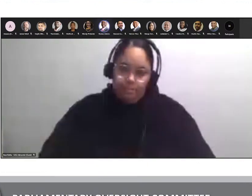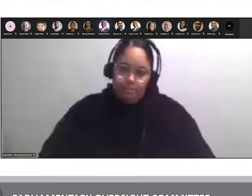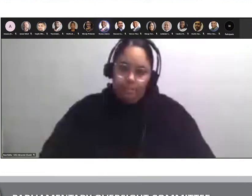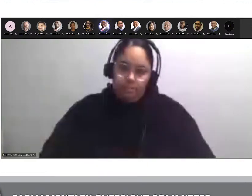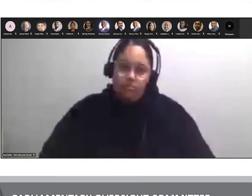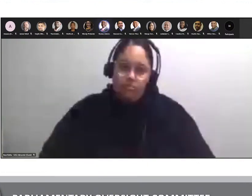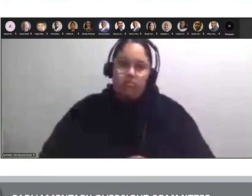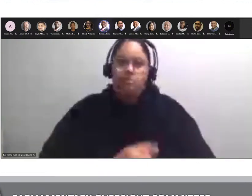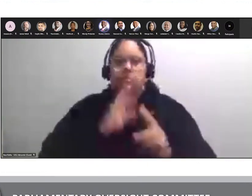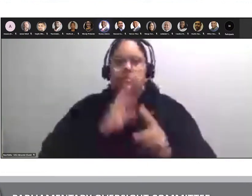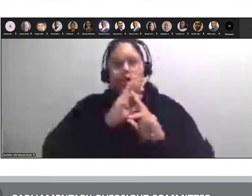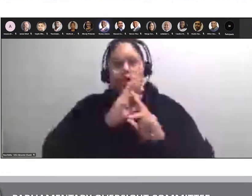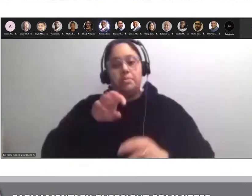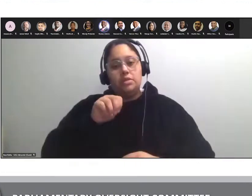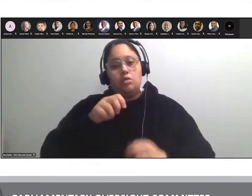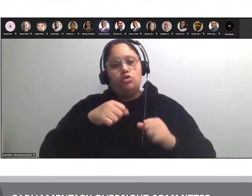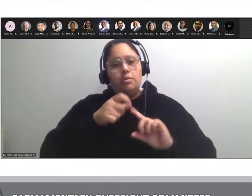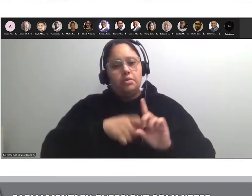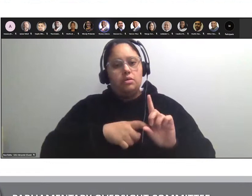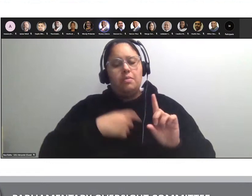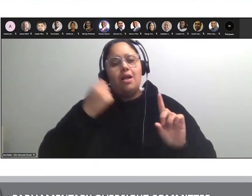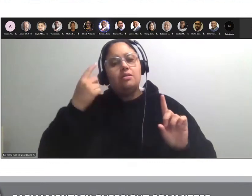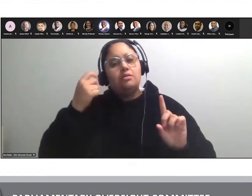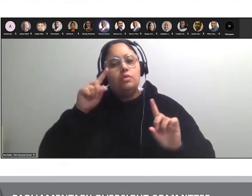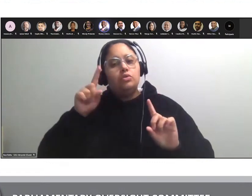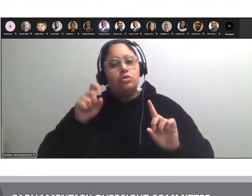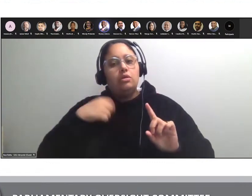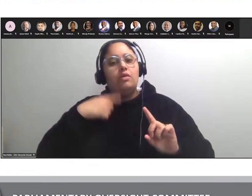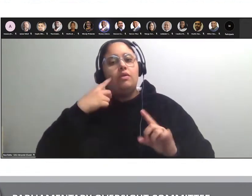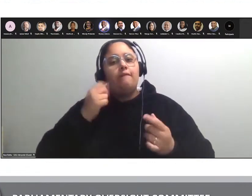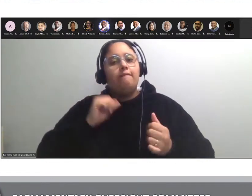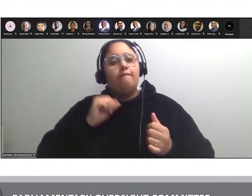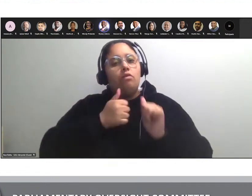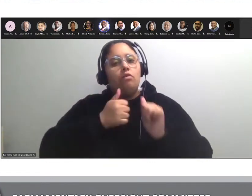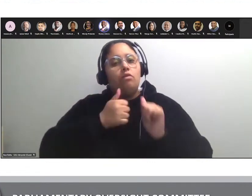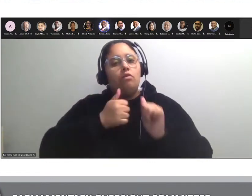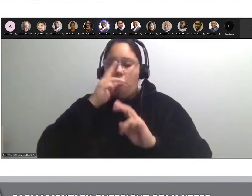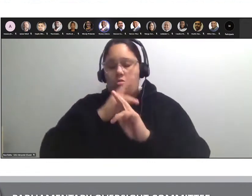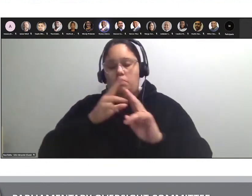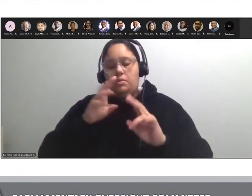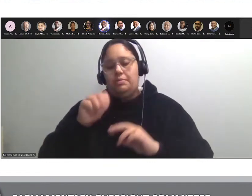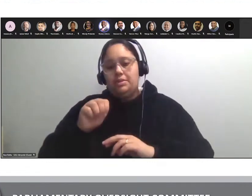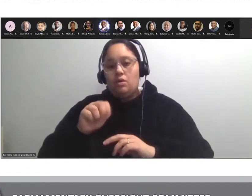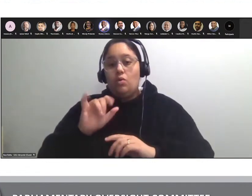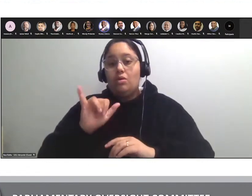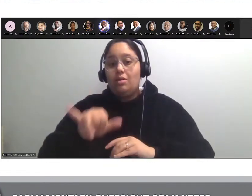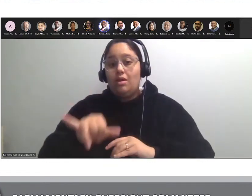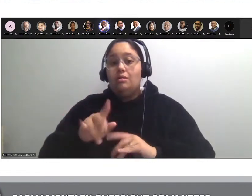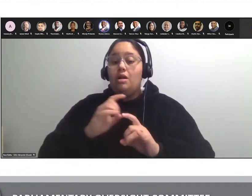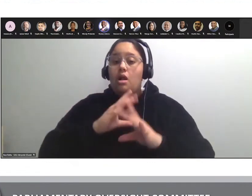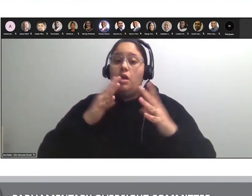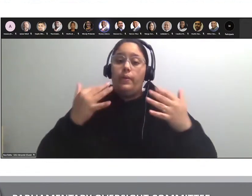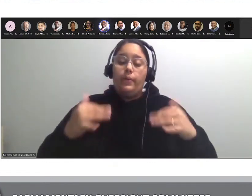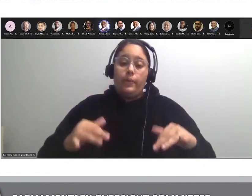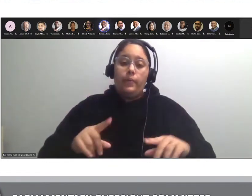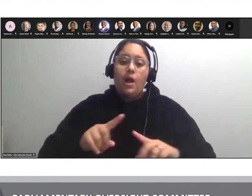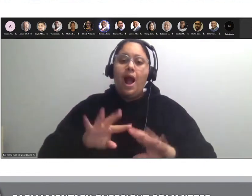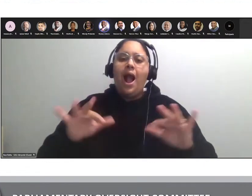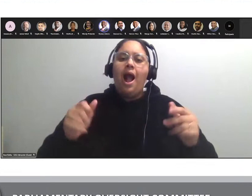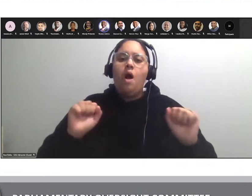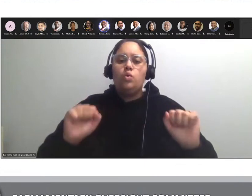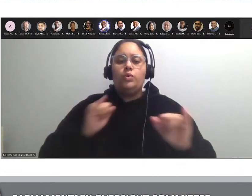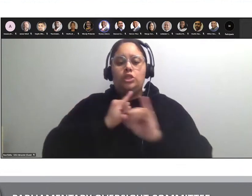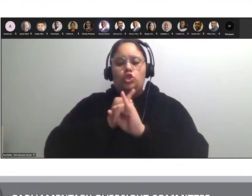Chairperson, Honourable Maseko, I understood the question, and I think in the follow-up from Honourable Maseko, that became clearer. It's about how does